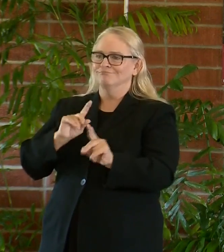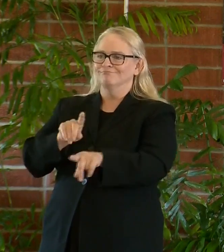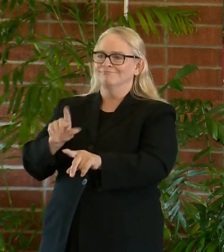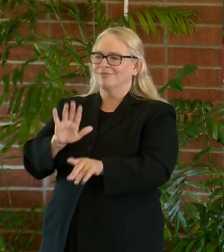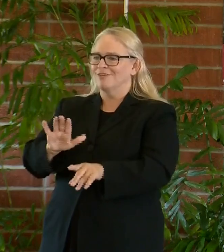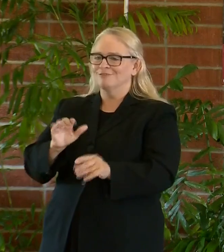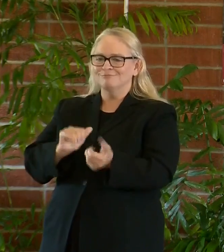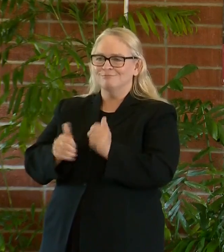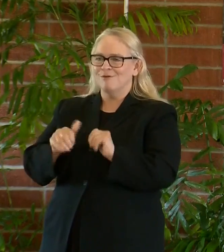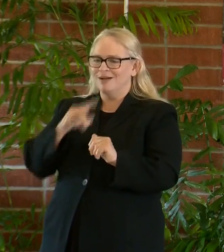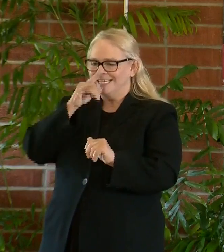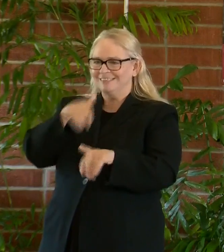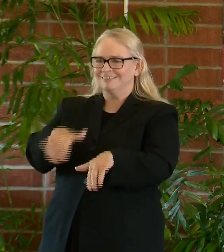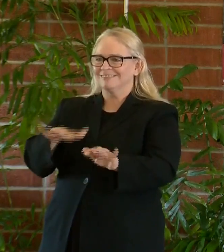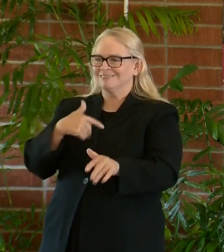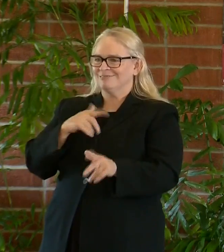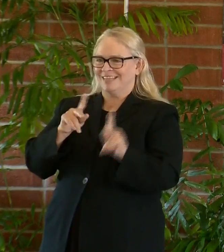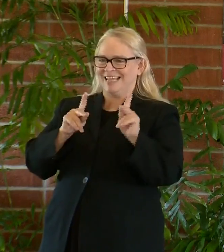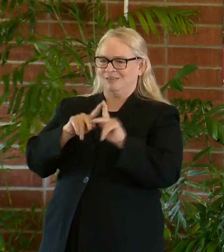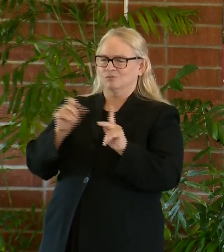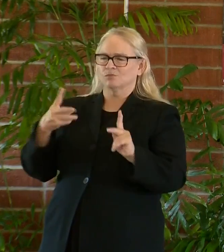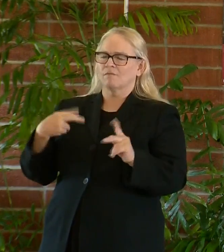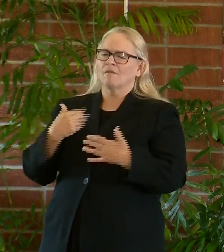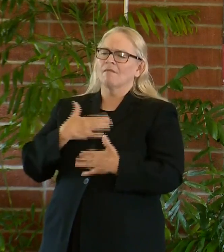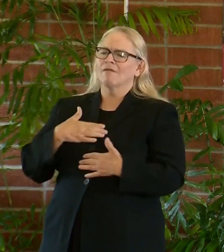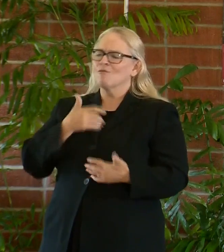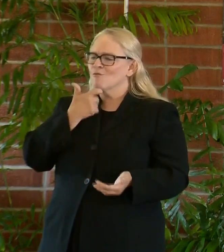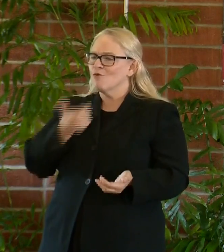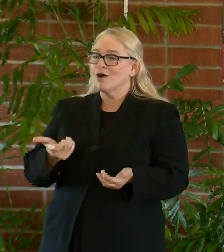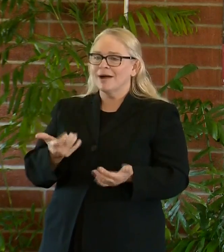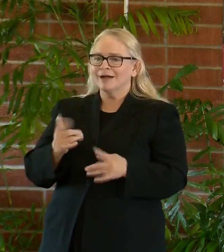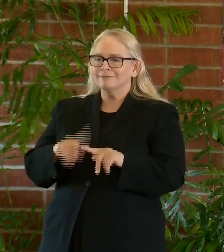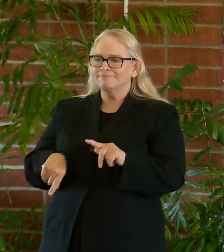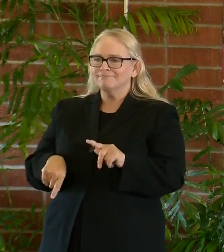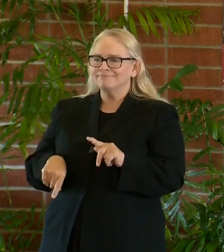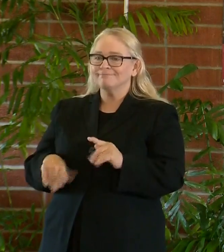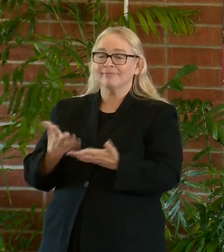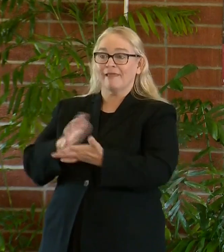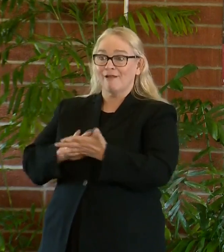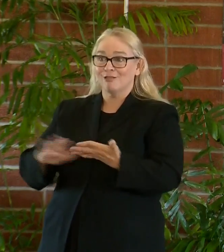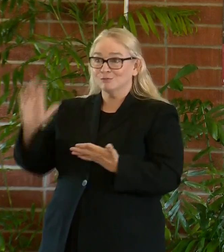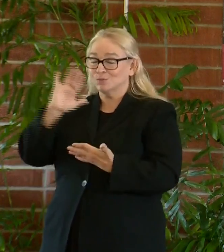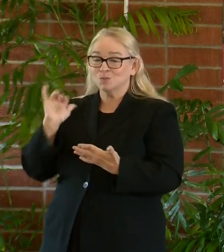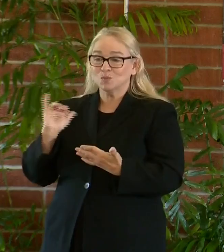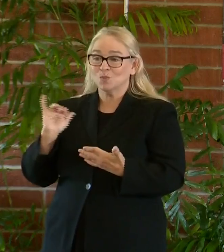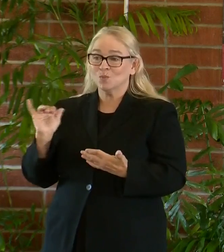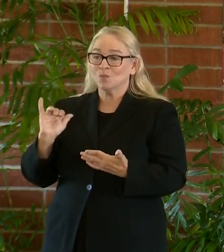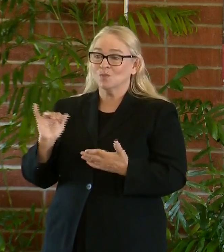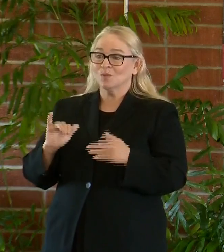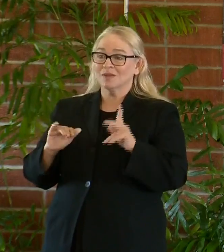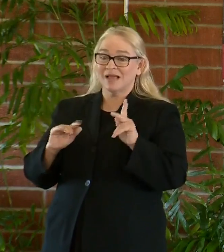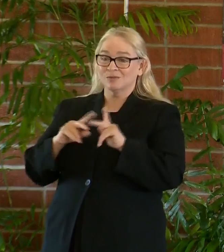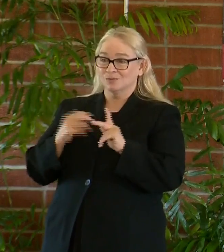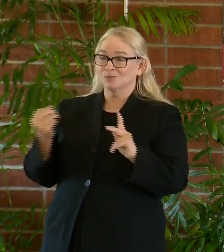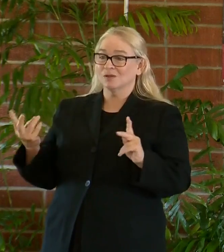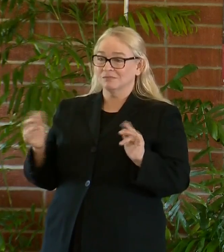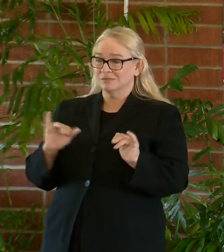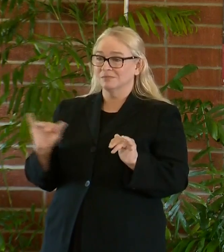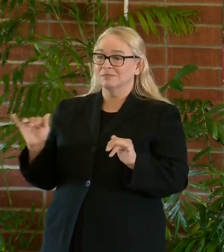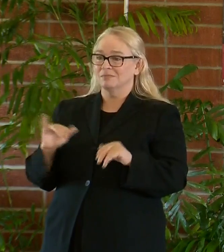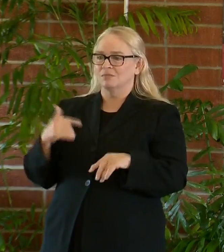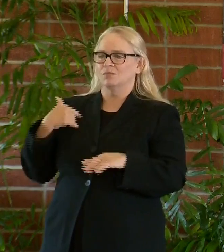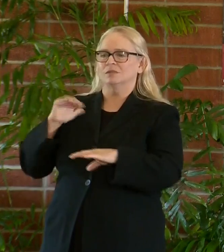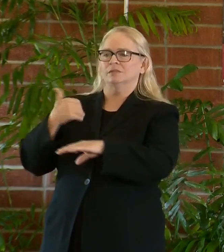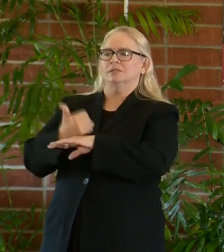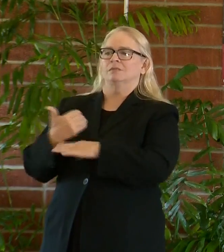12 education system, and of course our system of higher education. As you saw, our K through 12 education system put out new guidelines as it